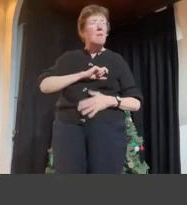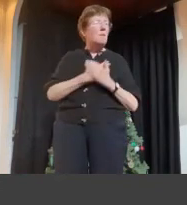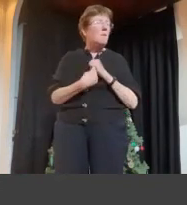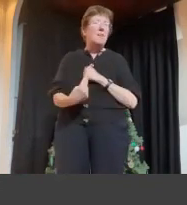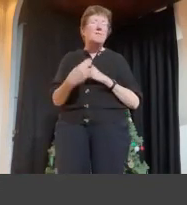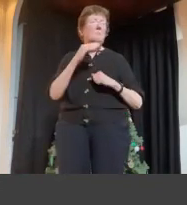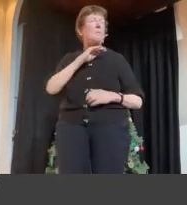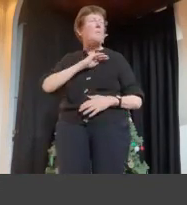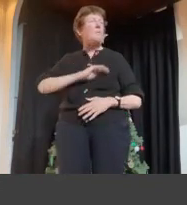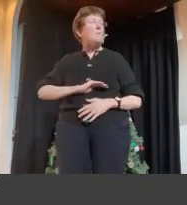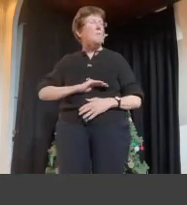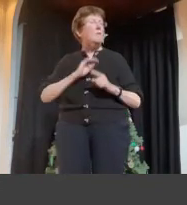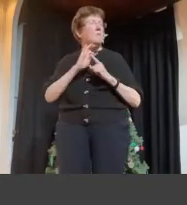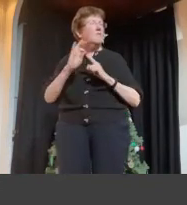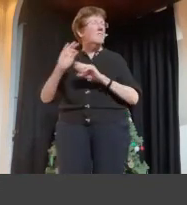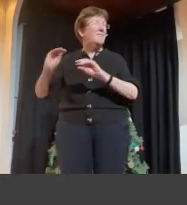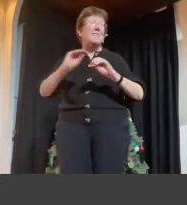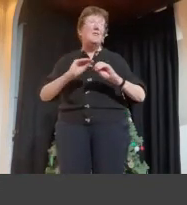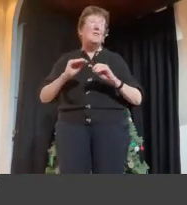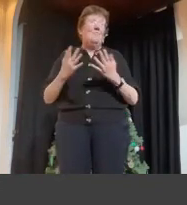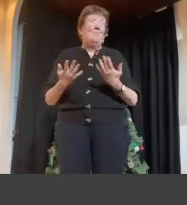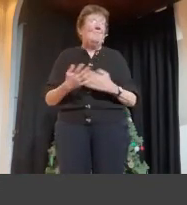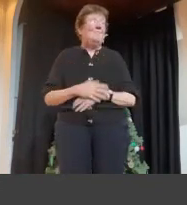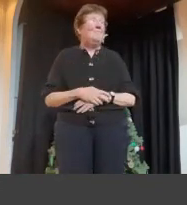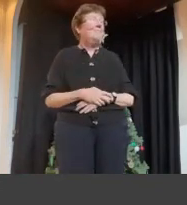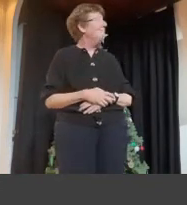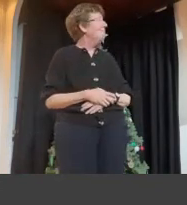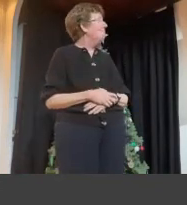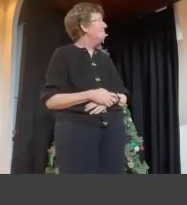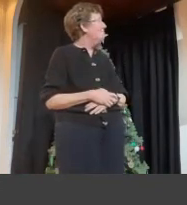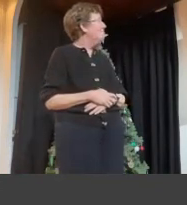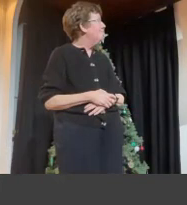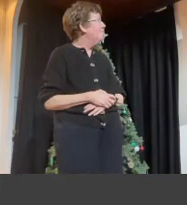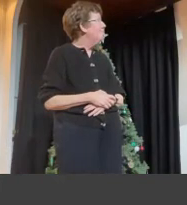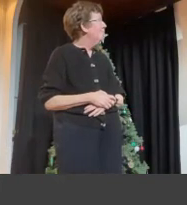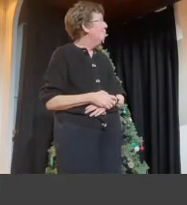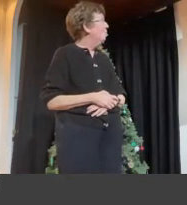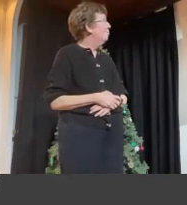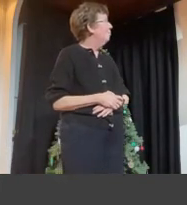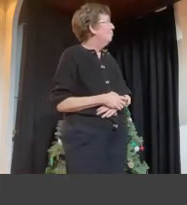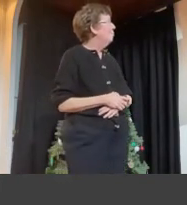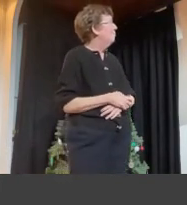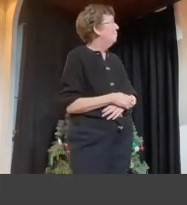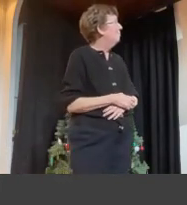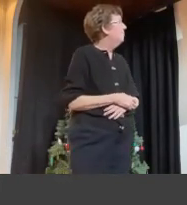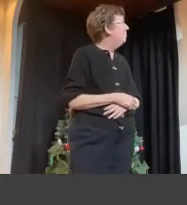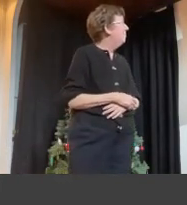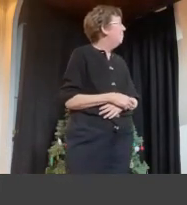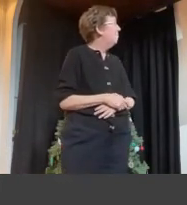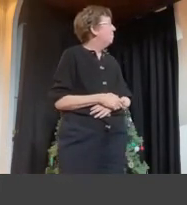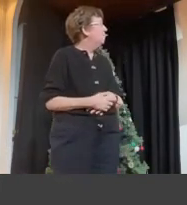And we saw that teachers of the deaf had very little confidence in teaching in BSL in terms of using bilingualism.